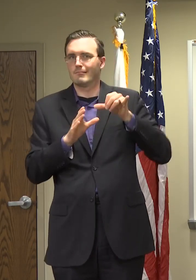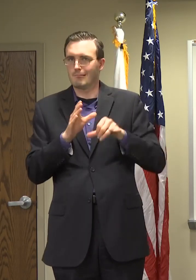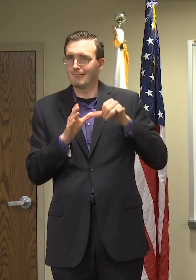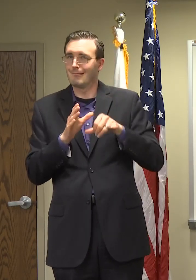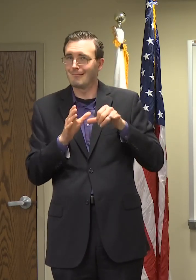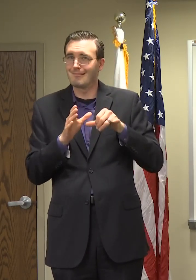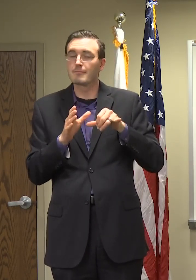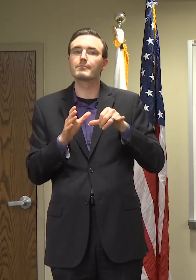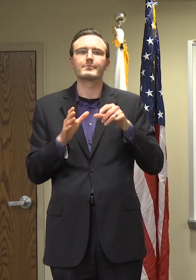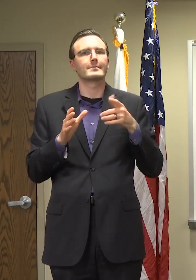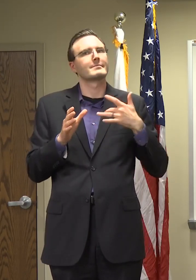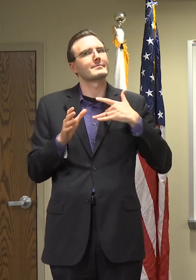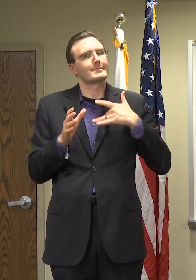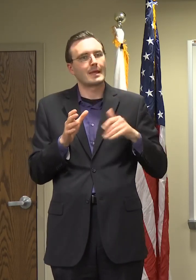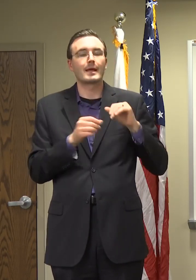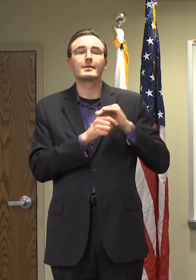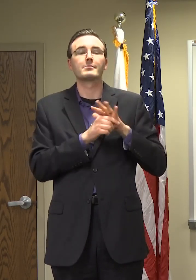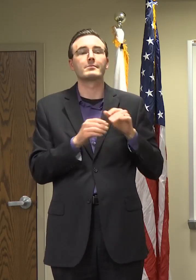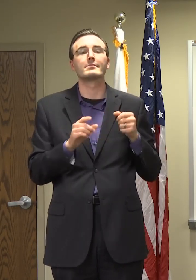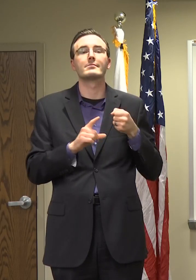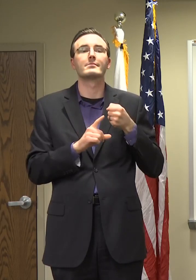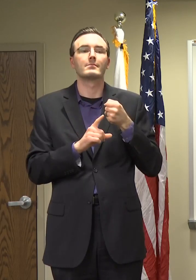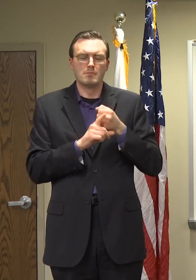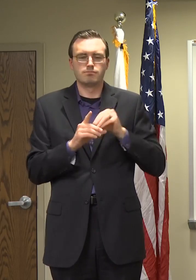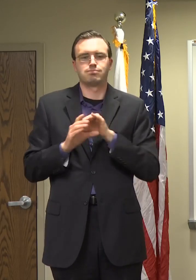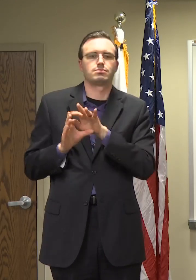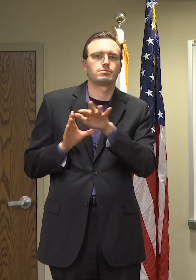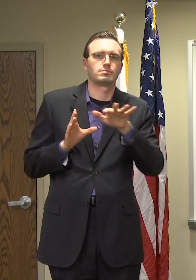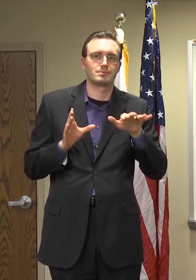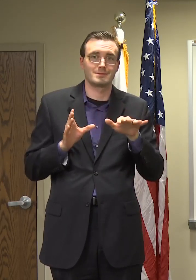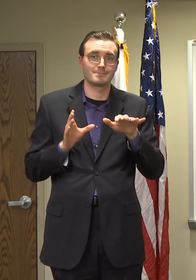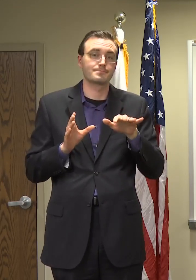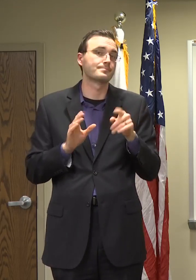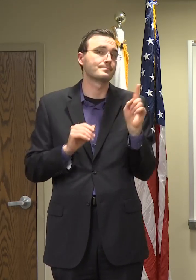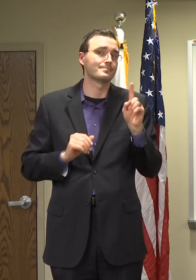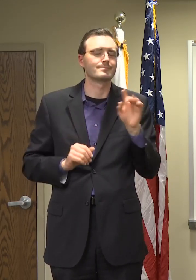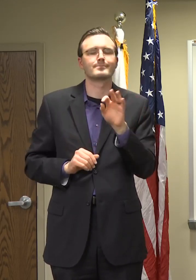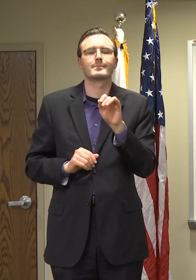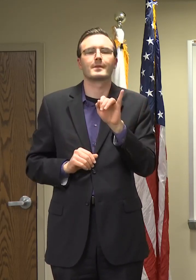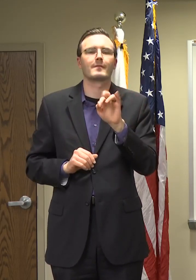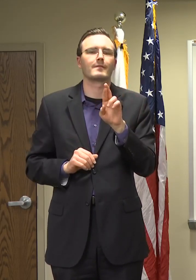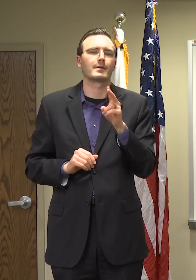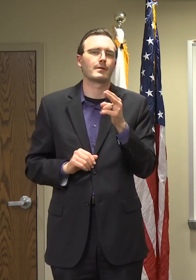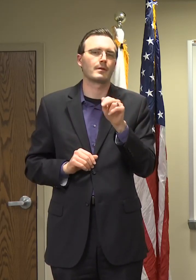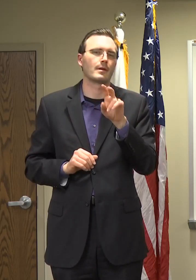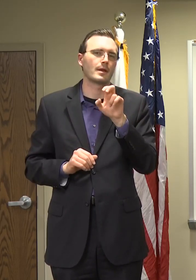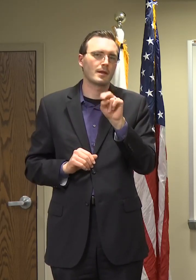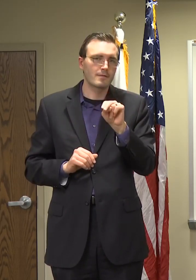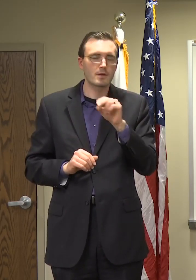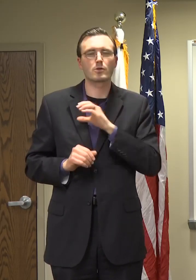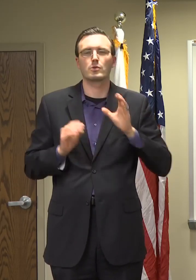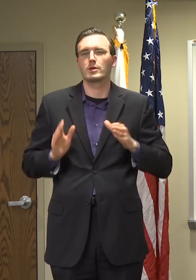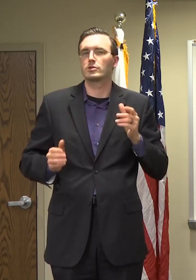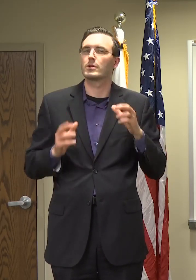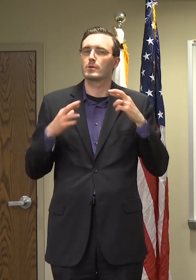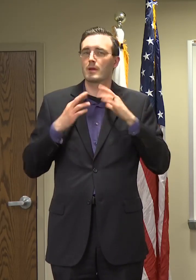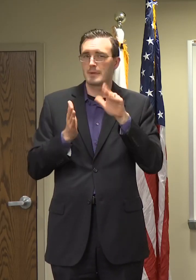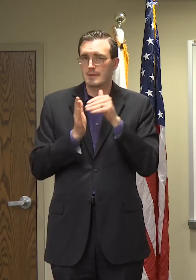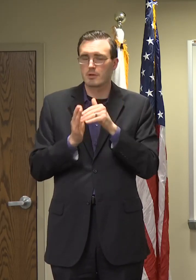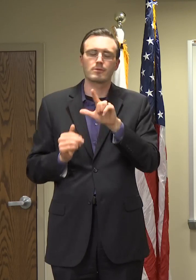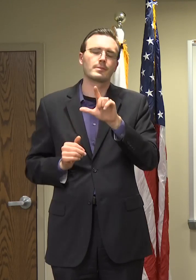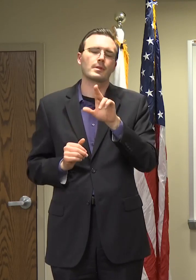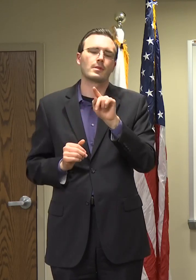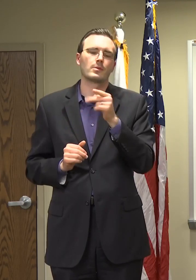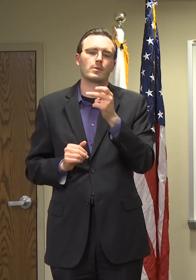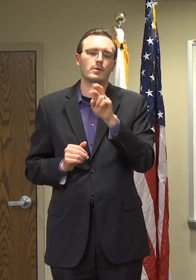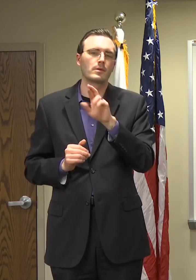rampantly and have a higher mortality rate, which is Fairhaven Christian Retirement Center and Luther Center. And again, our long-term